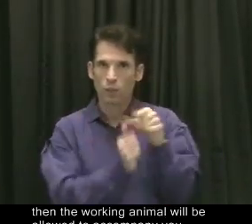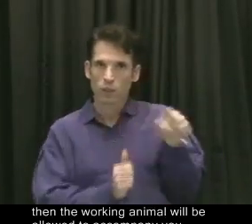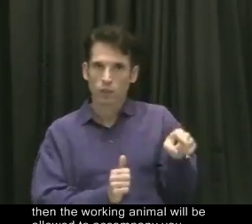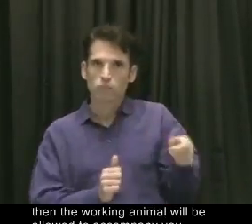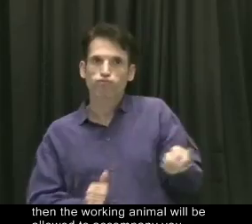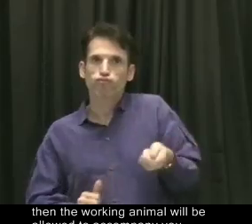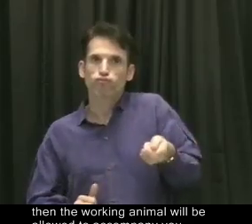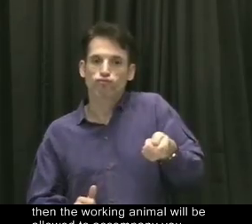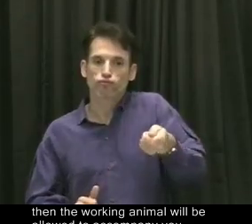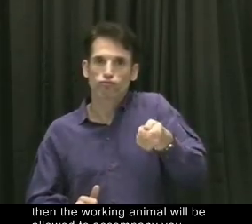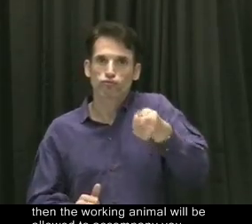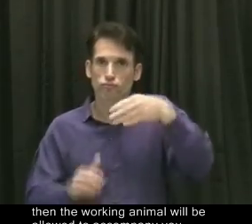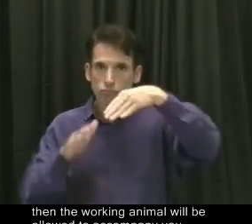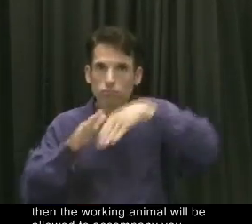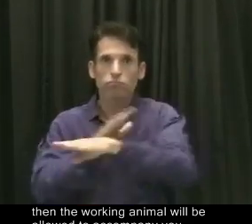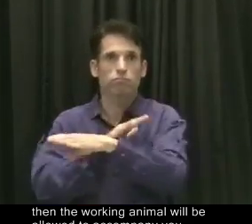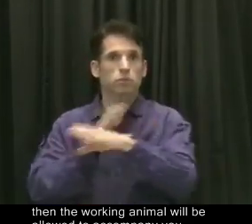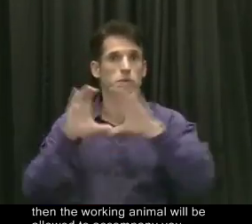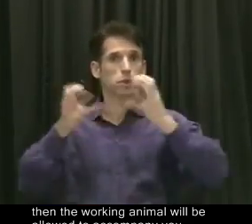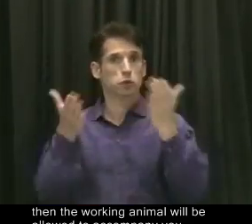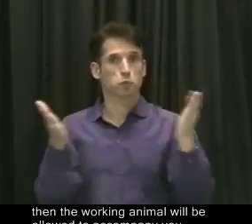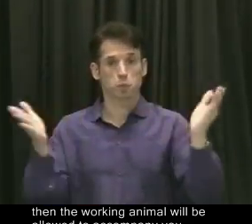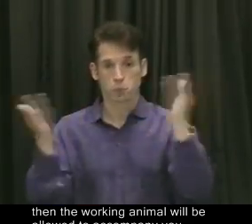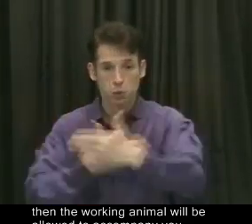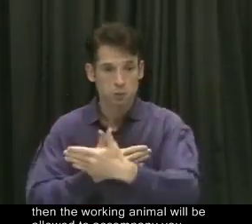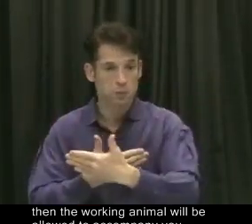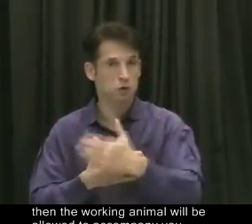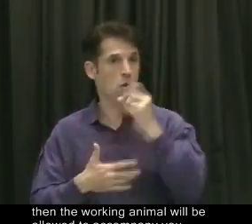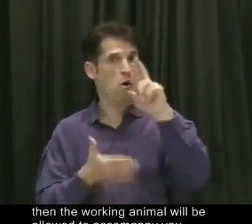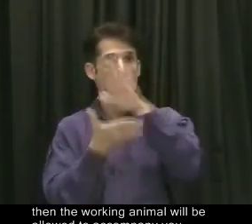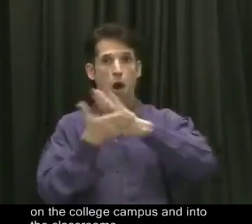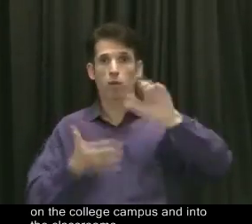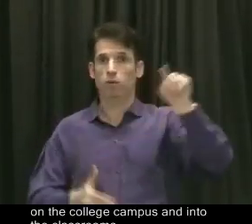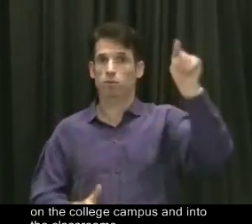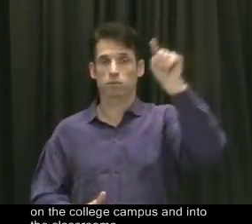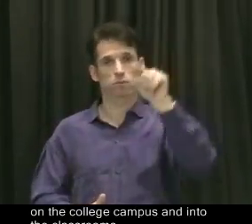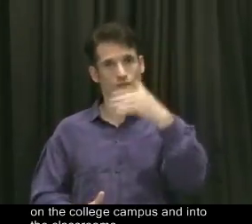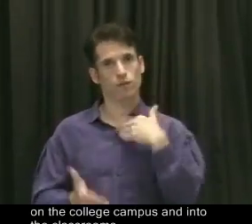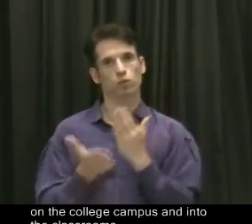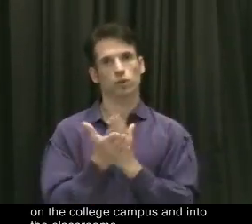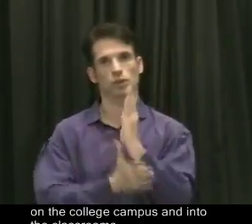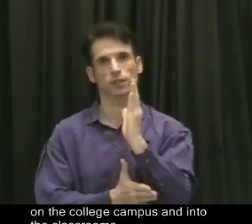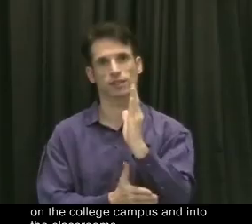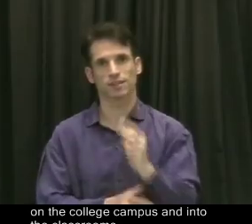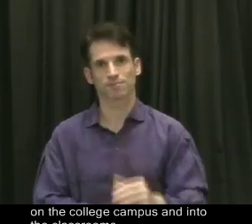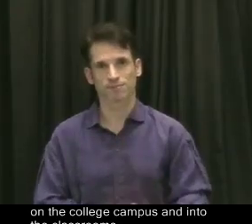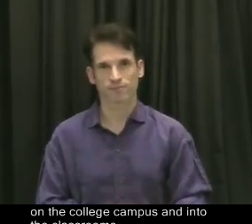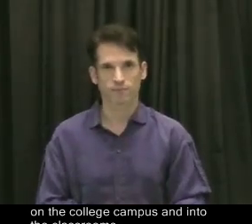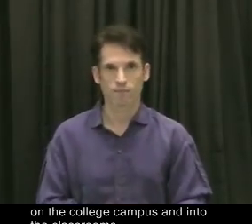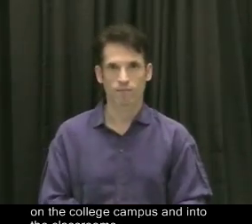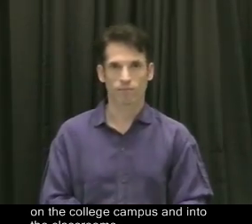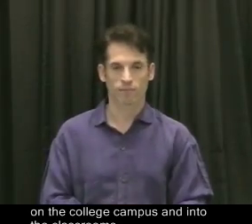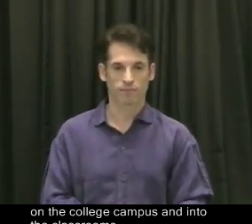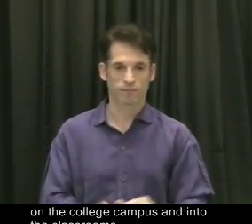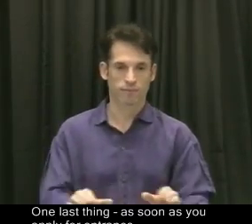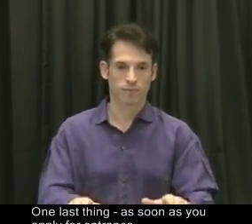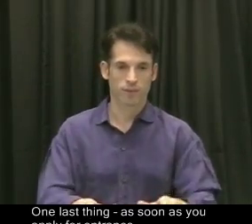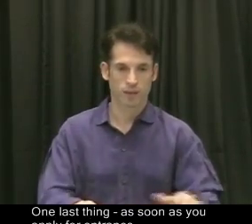then the working animal will be allowed to accompany you on the college campus and into the